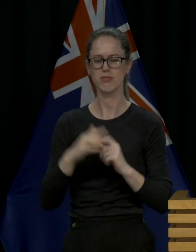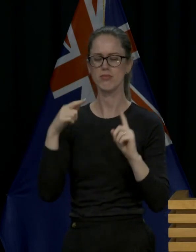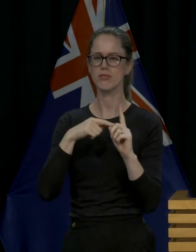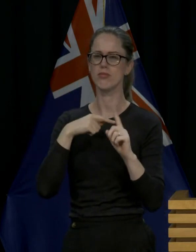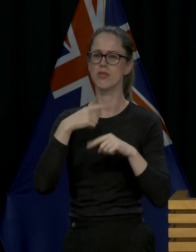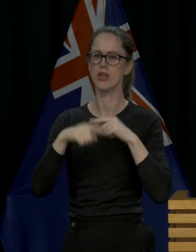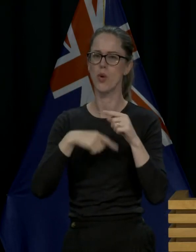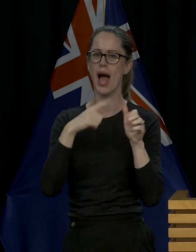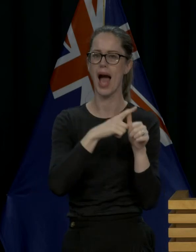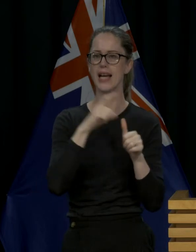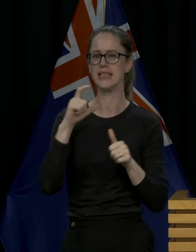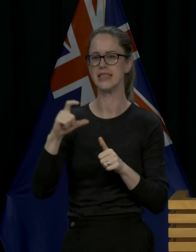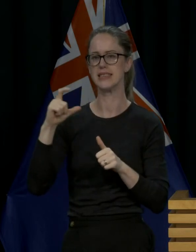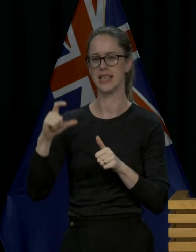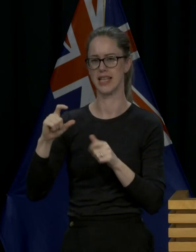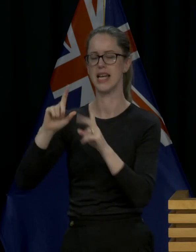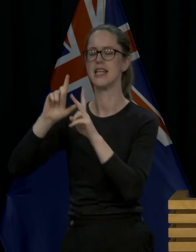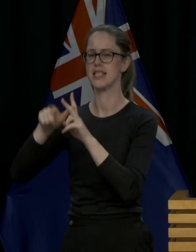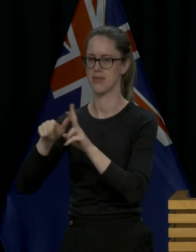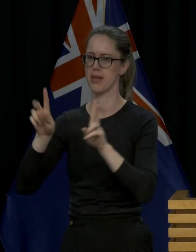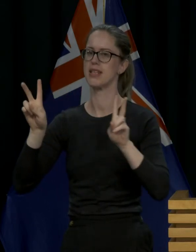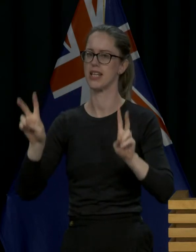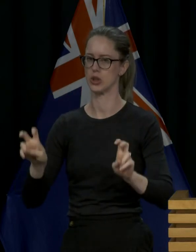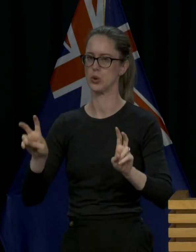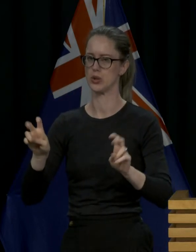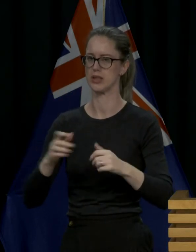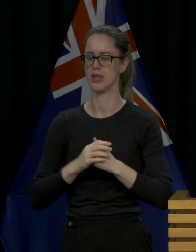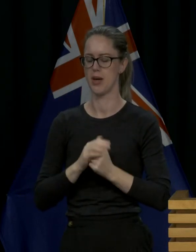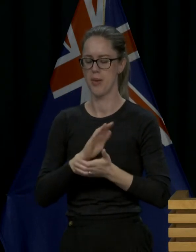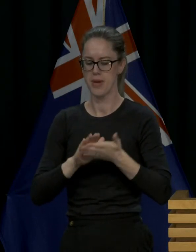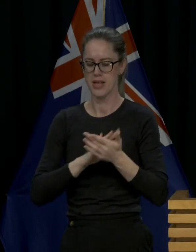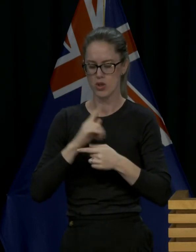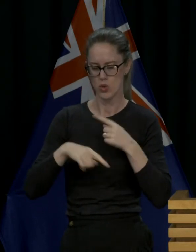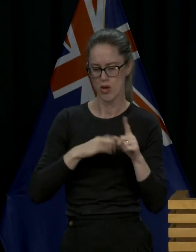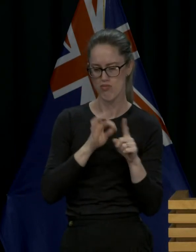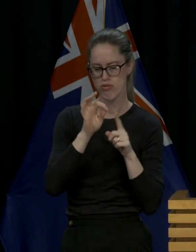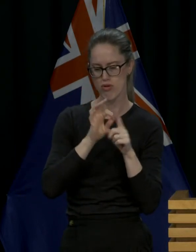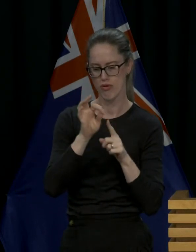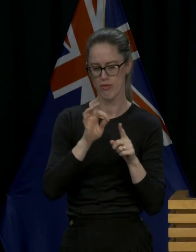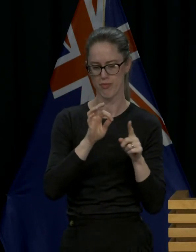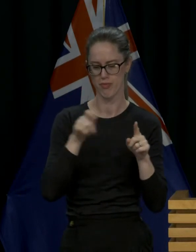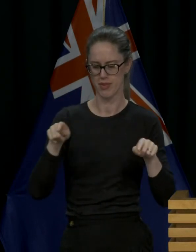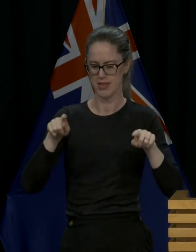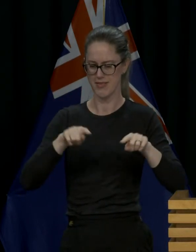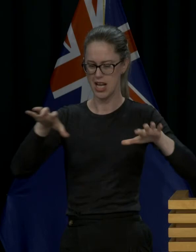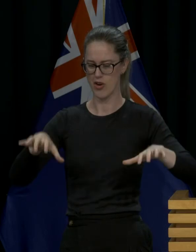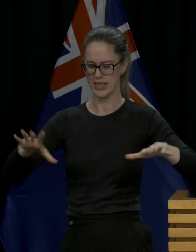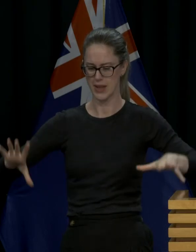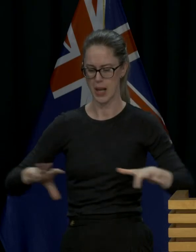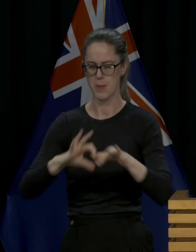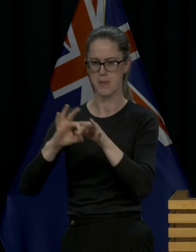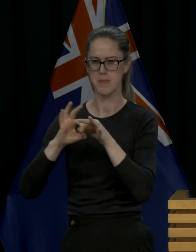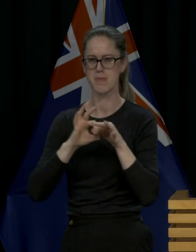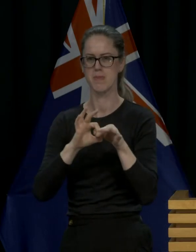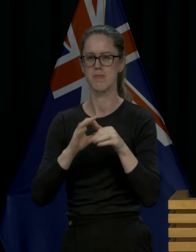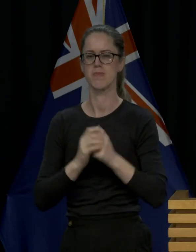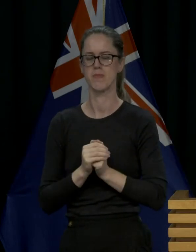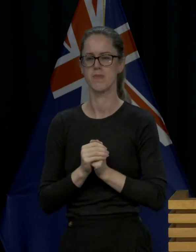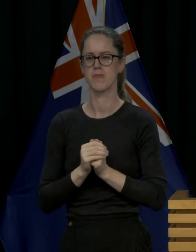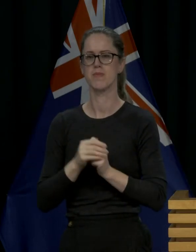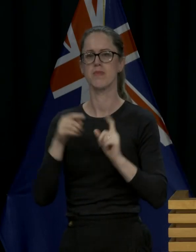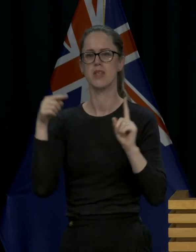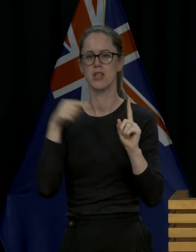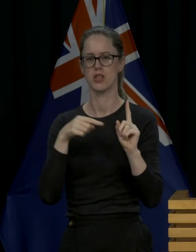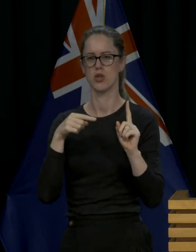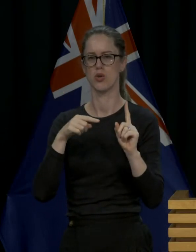also keep ACC and disability issues so that we can continue to improve the interaction across these different areas. She will also take